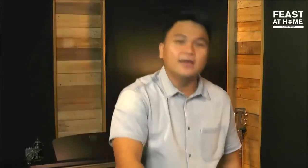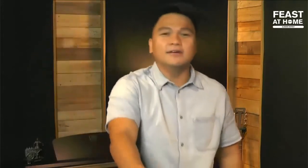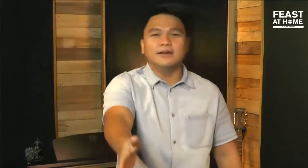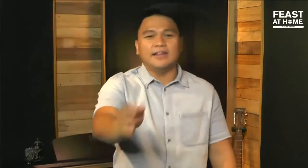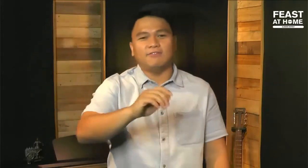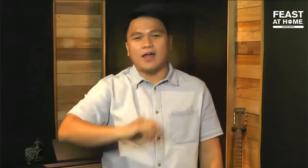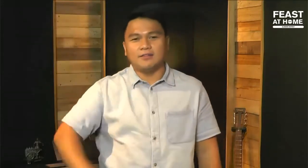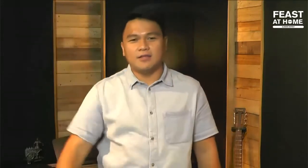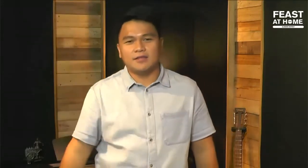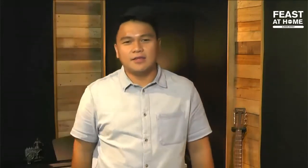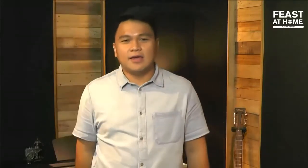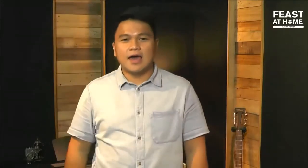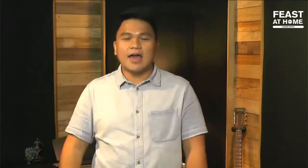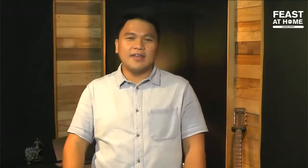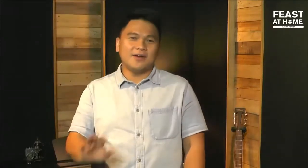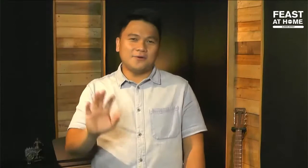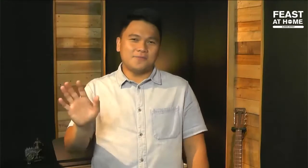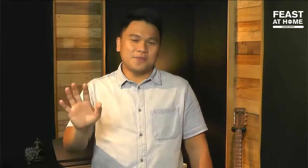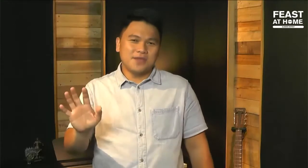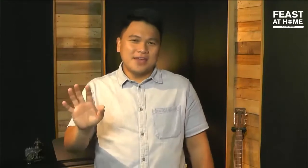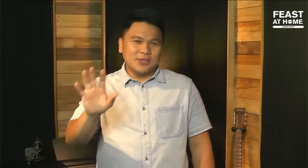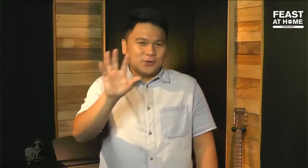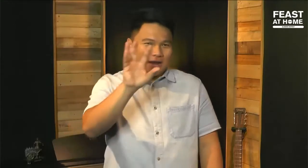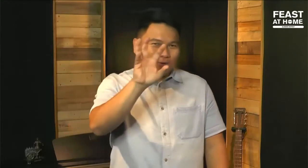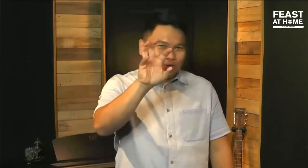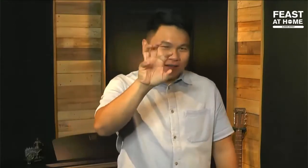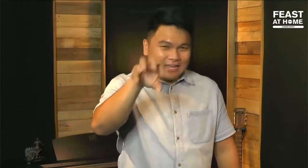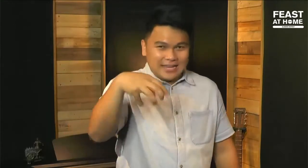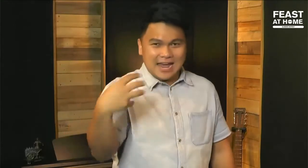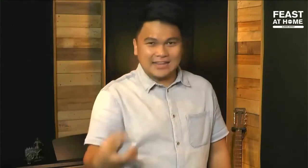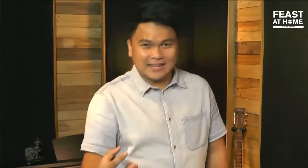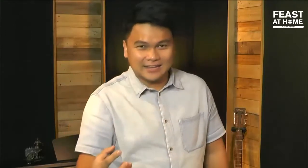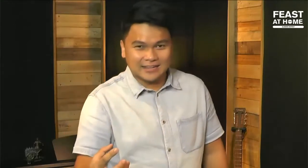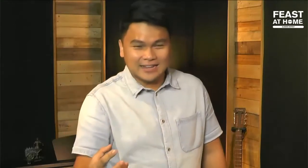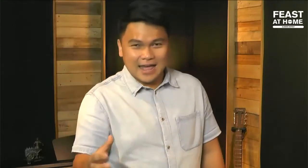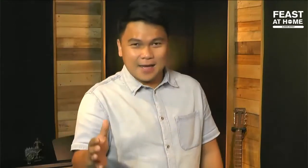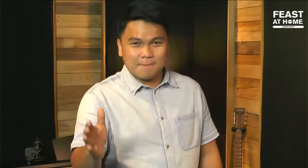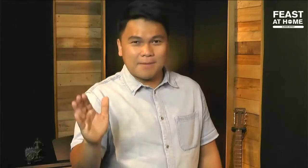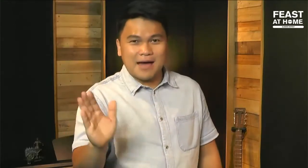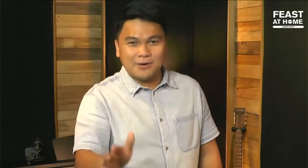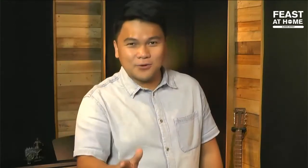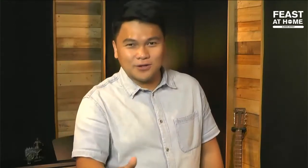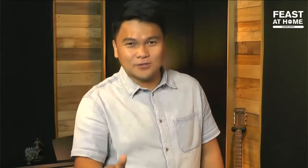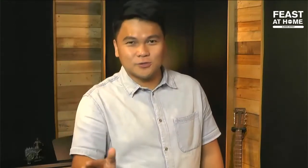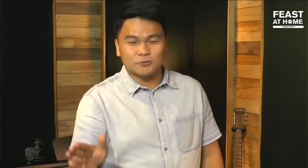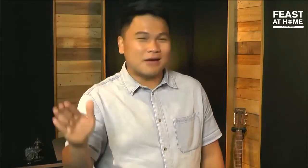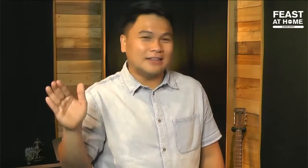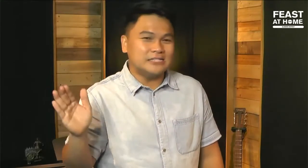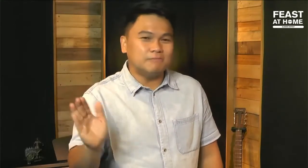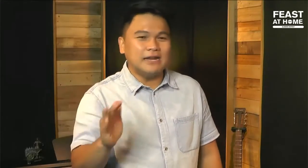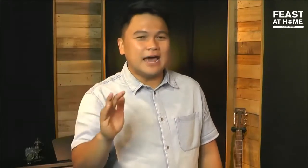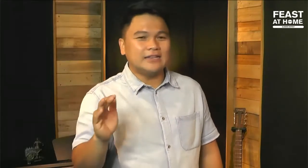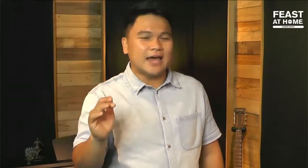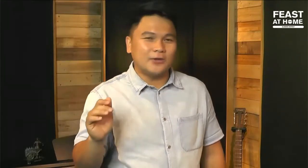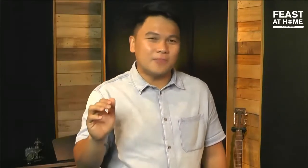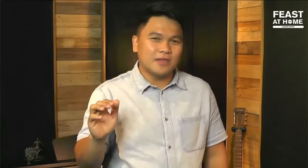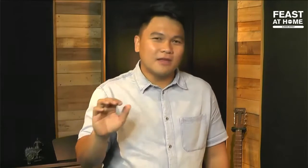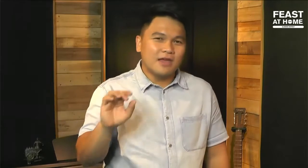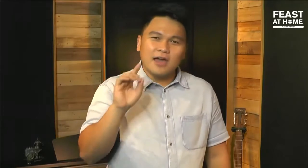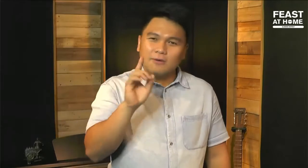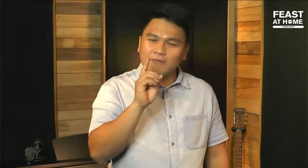Bang! Great flood. Ay, nako, yun ang unang tingin natin na pamalo yun ng Diyos para disiplinahin